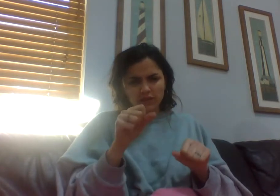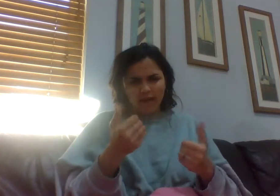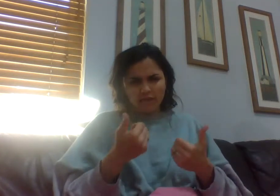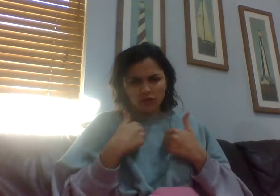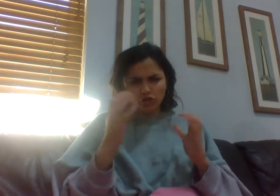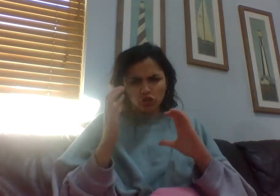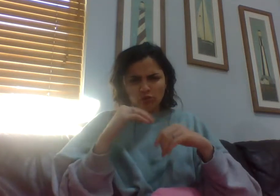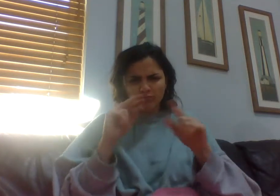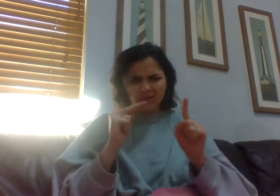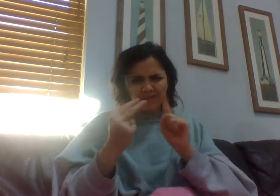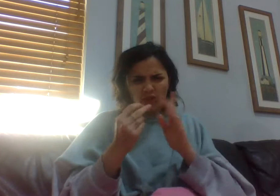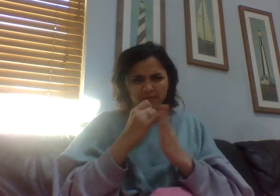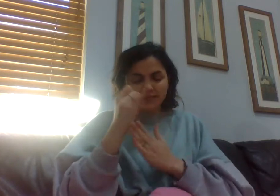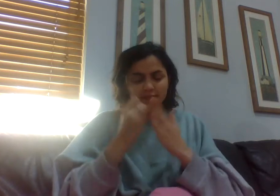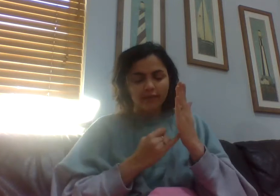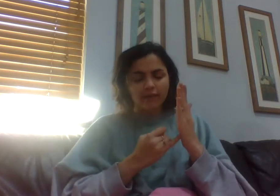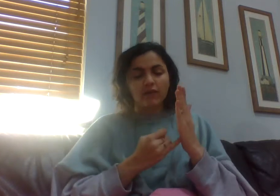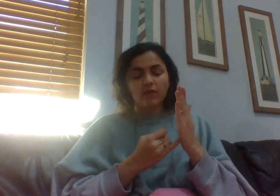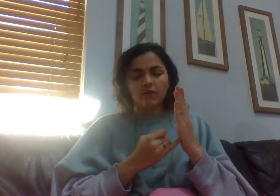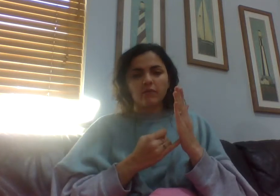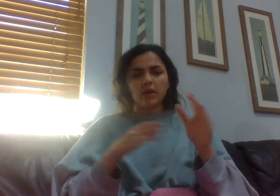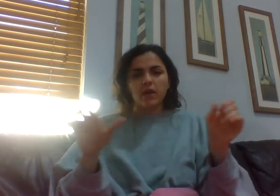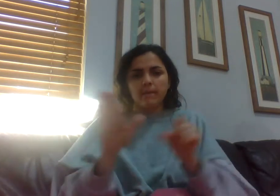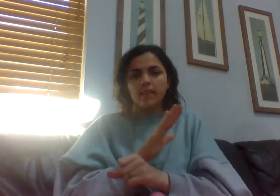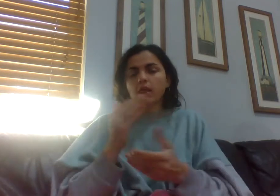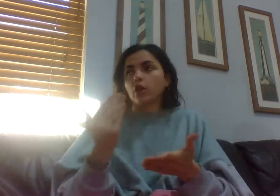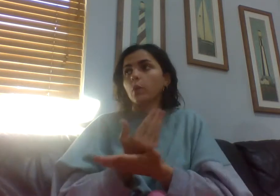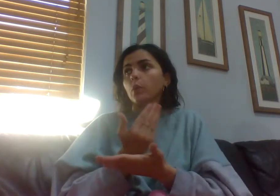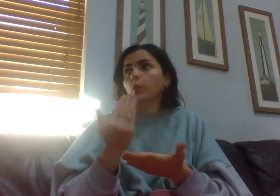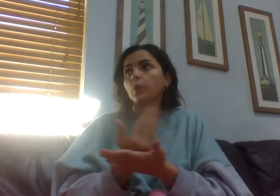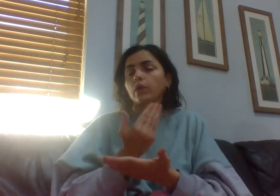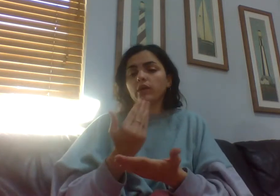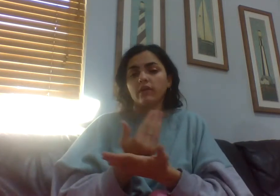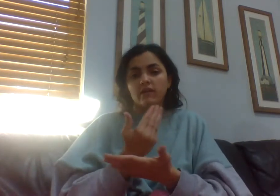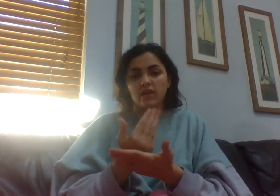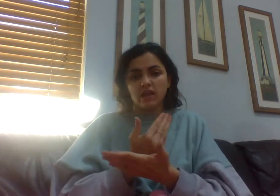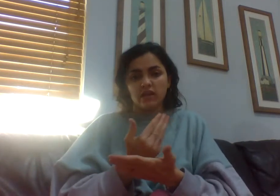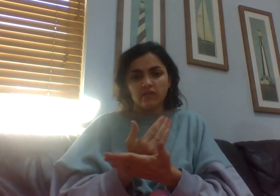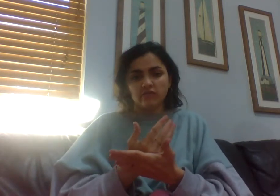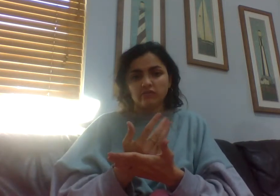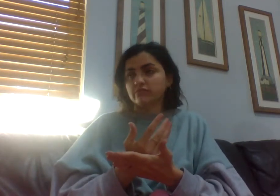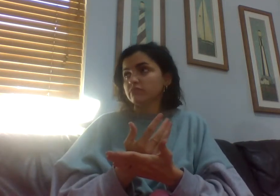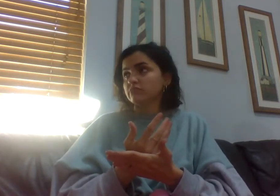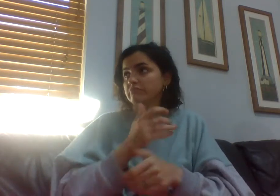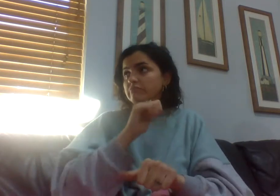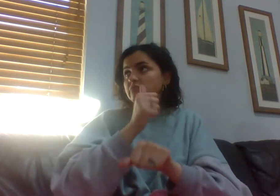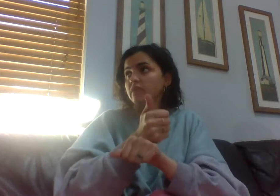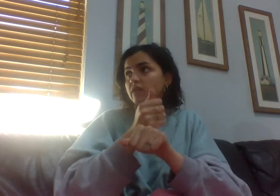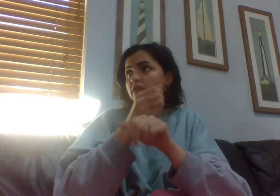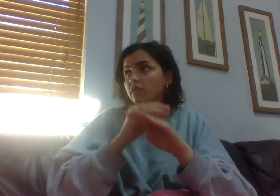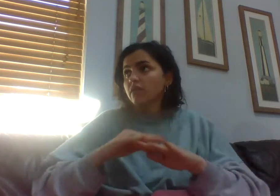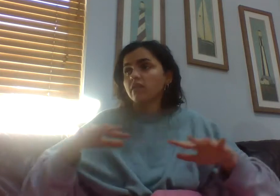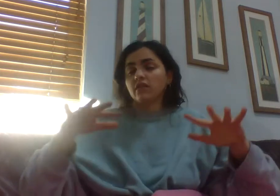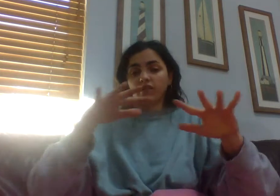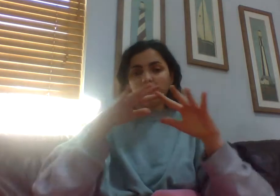we have a brand new physical space that many people are encountering as they